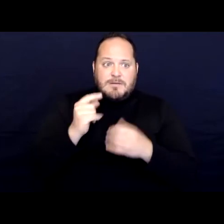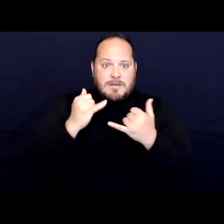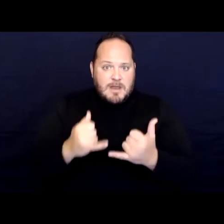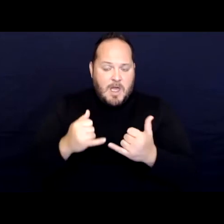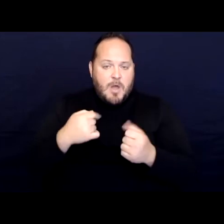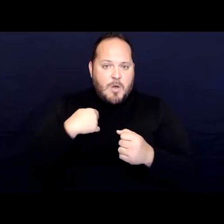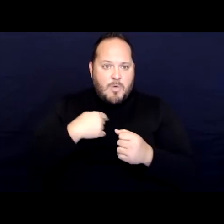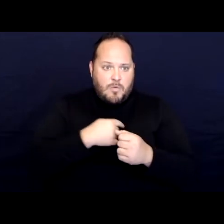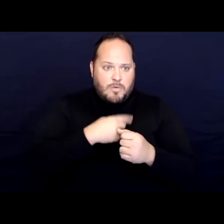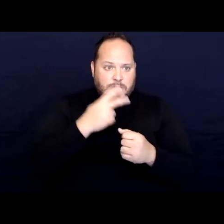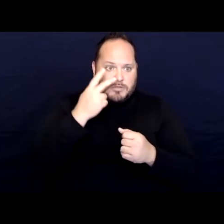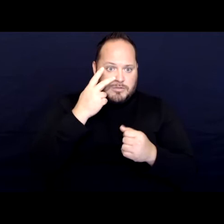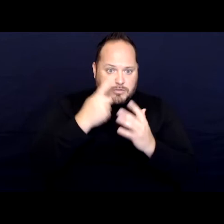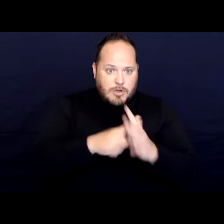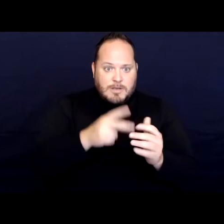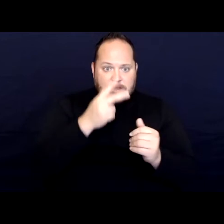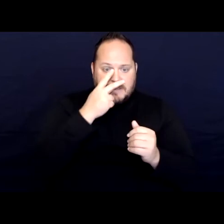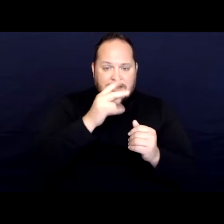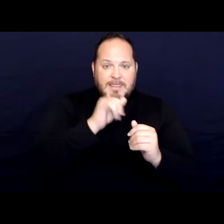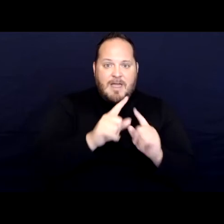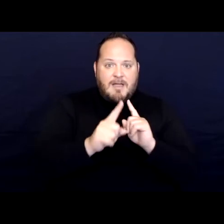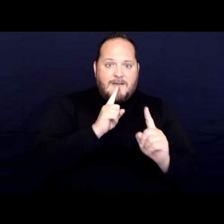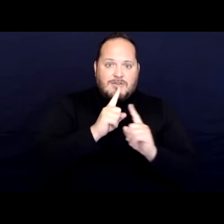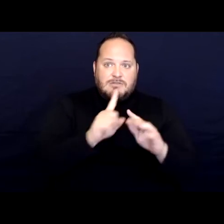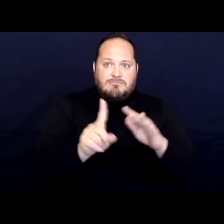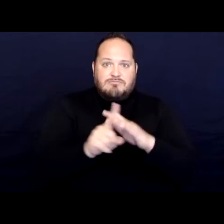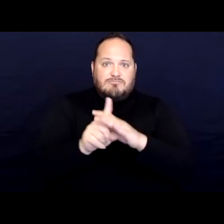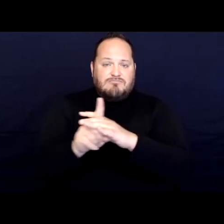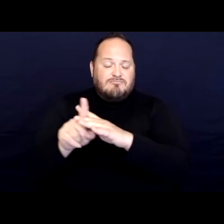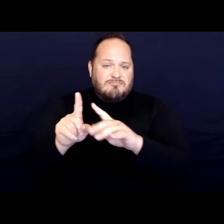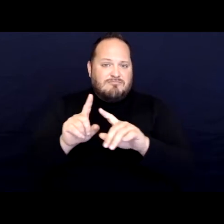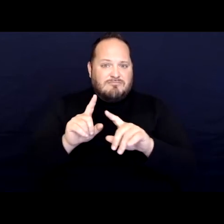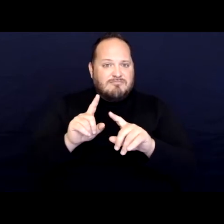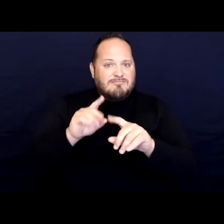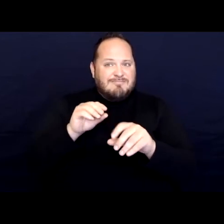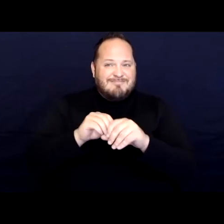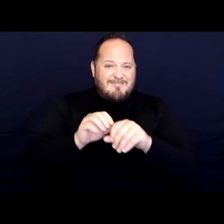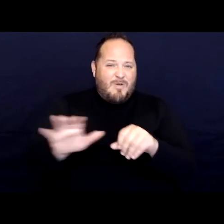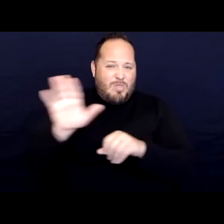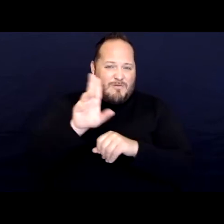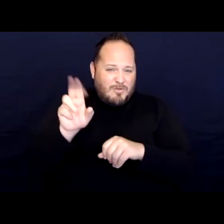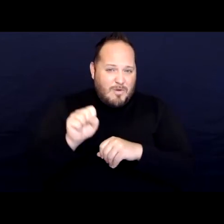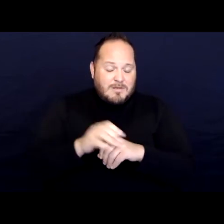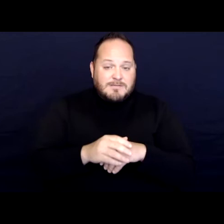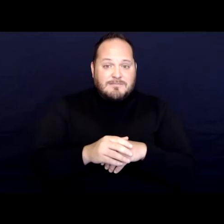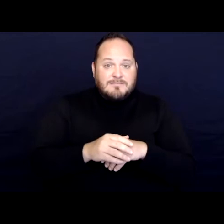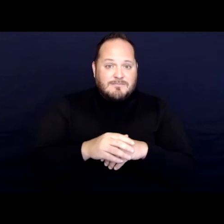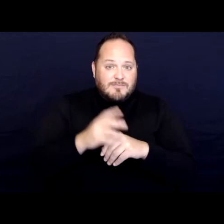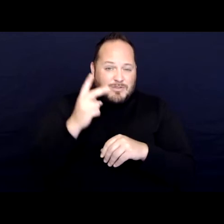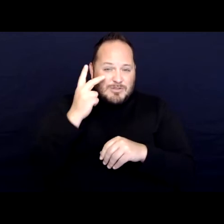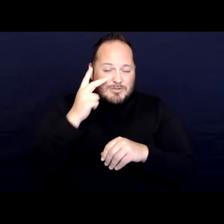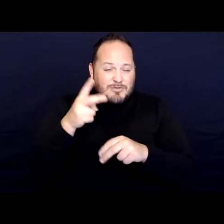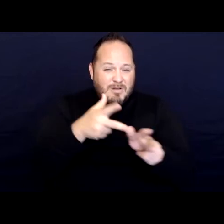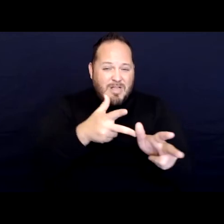of conversations across the country. As you saw lines at food banks, I would